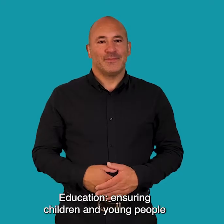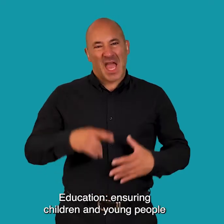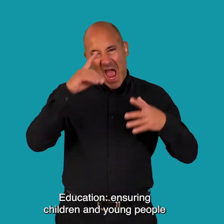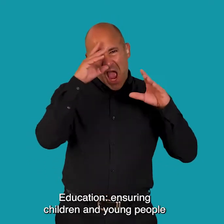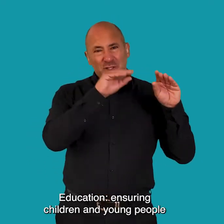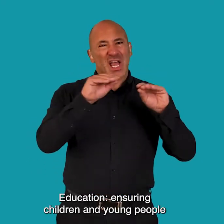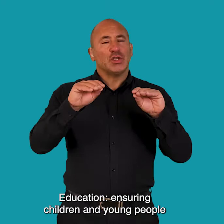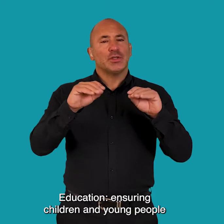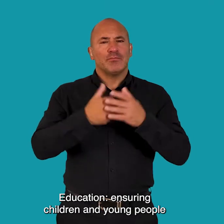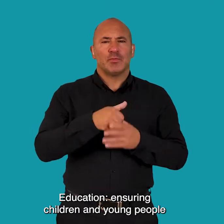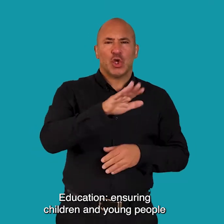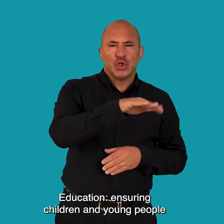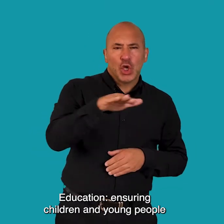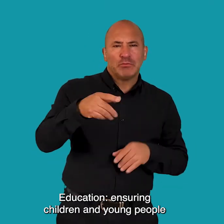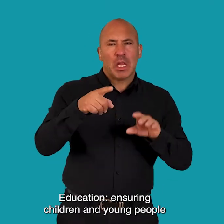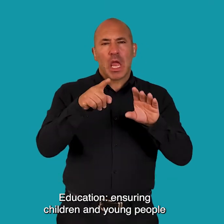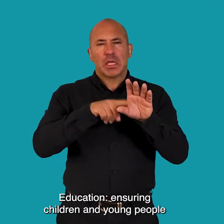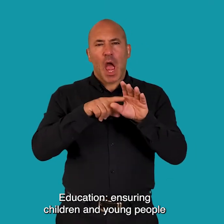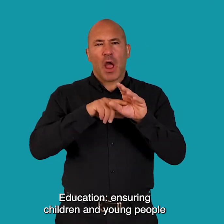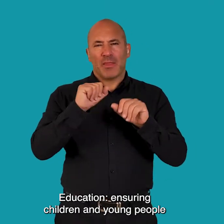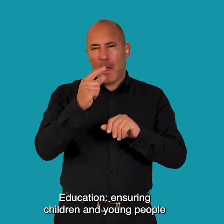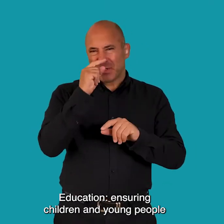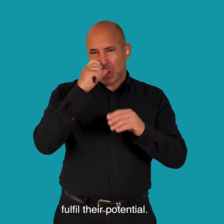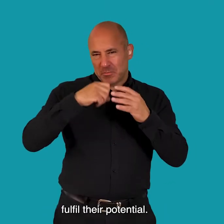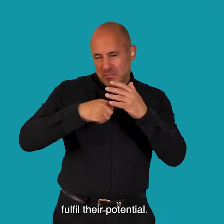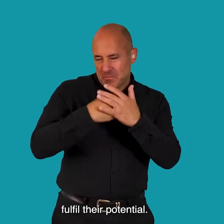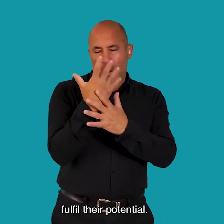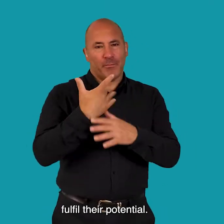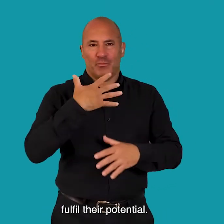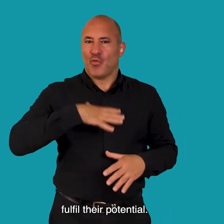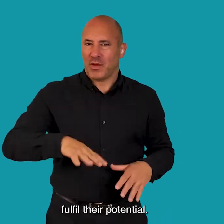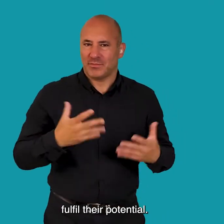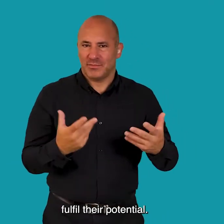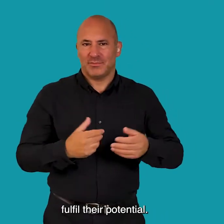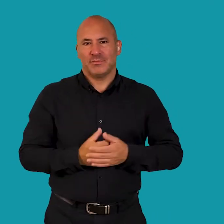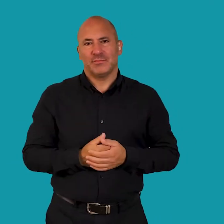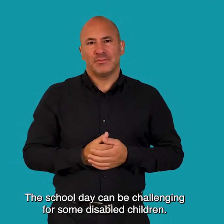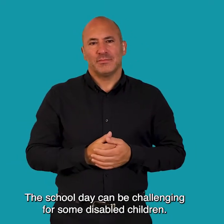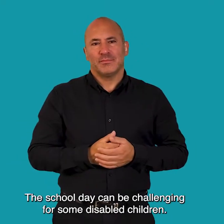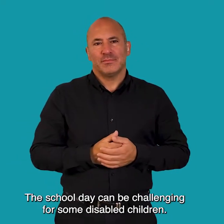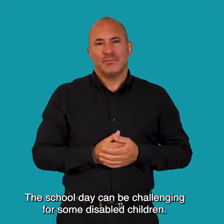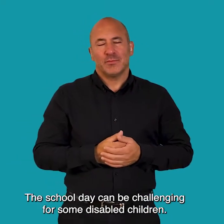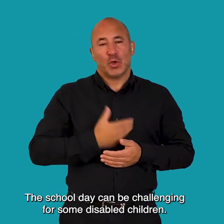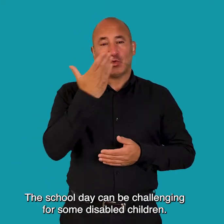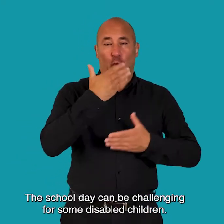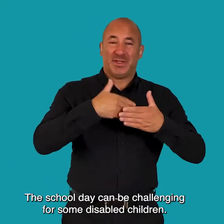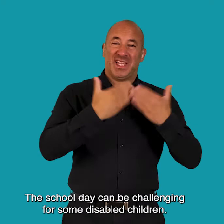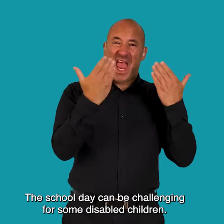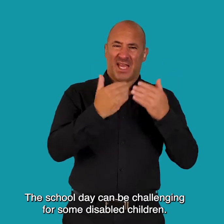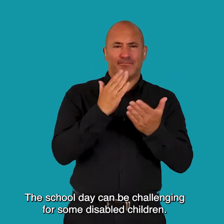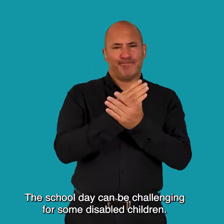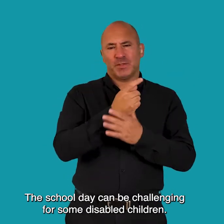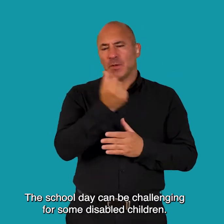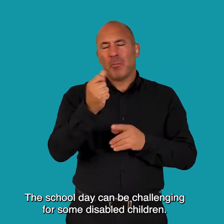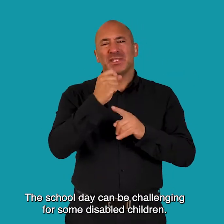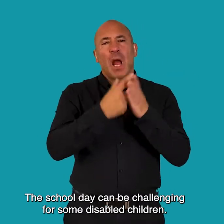Education. Ensuring children and young people fulfill their potential. The school day can be challenging for some